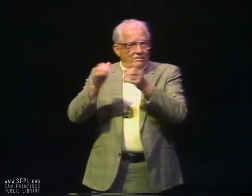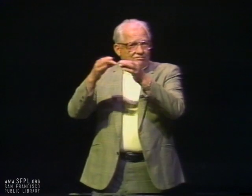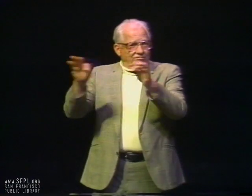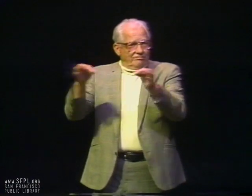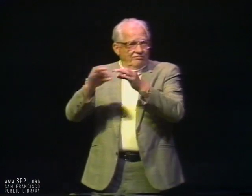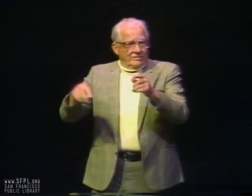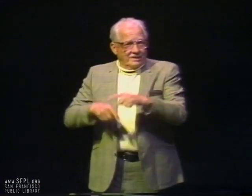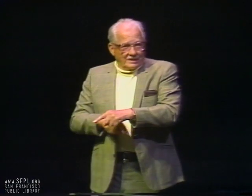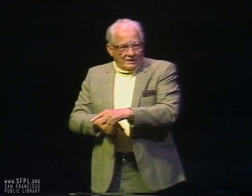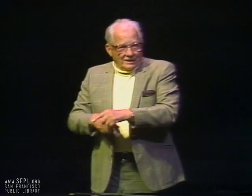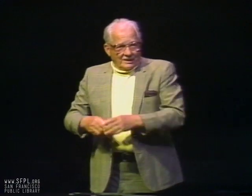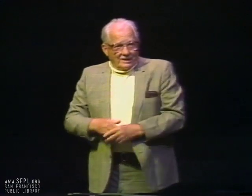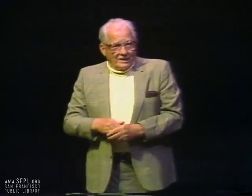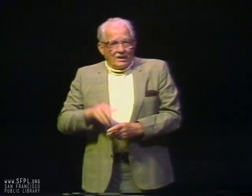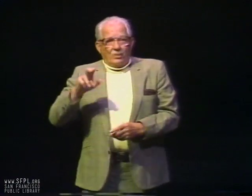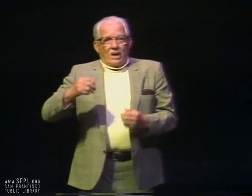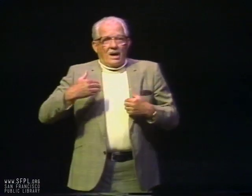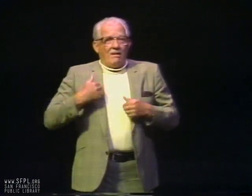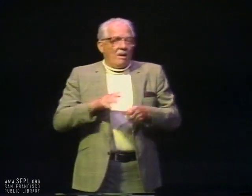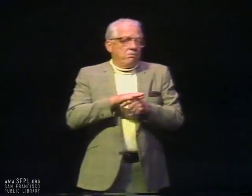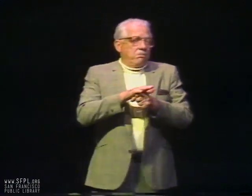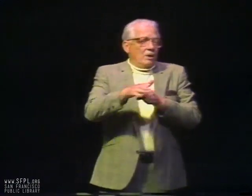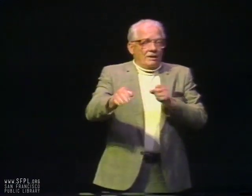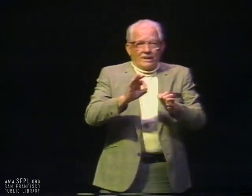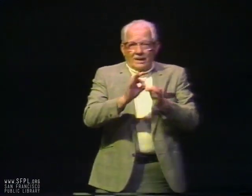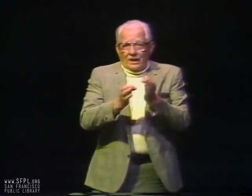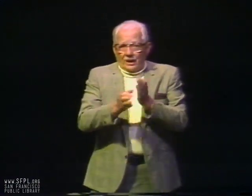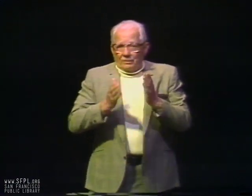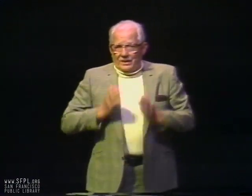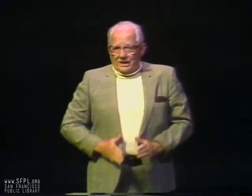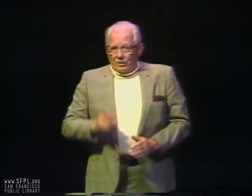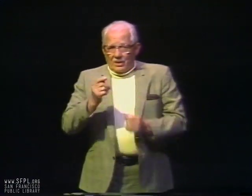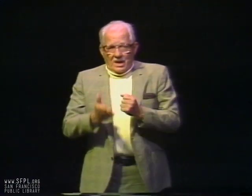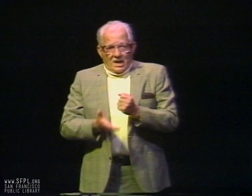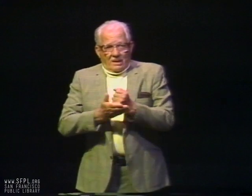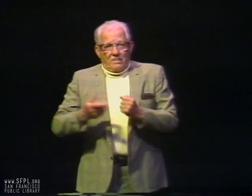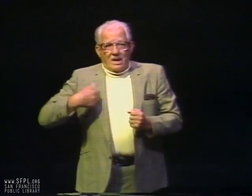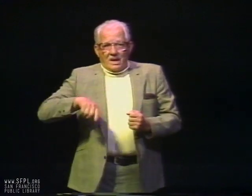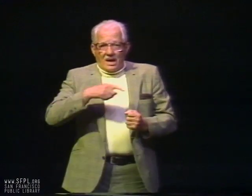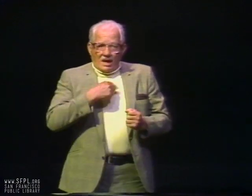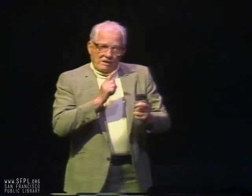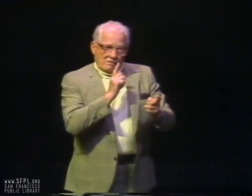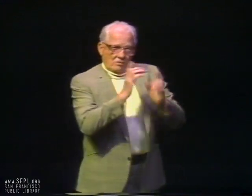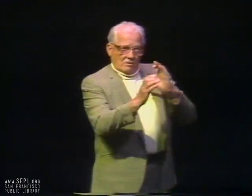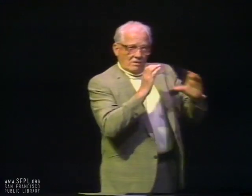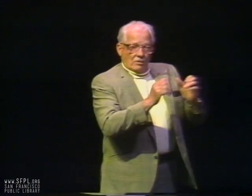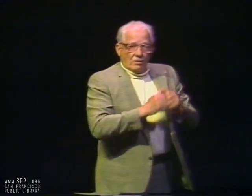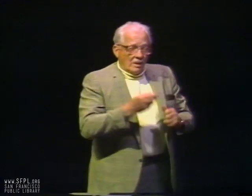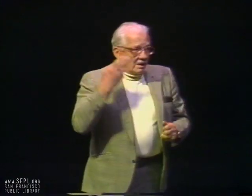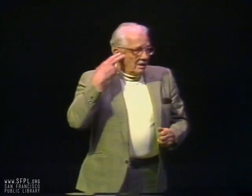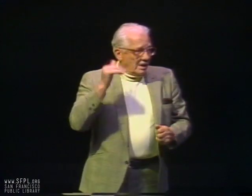have captioned film and subtitled movies. We have plenty of sign language interpreters to help us communicate with hearing